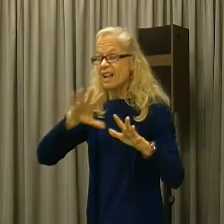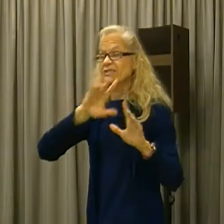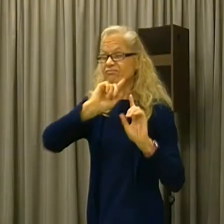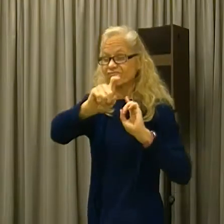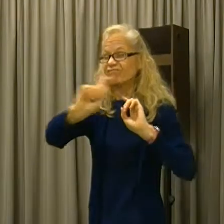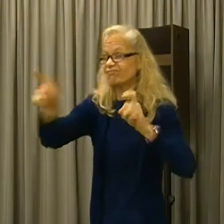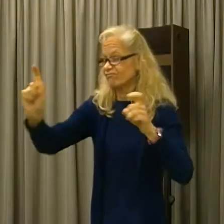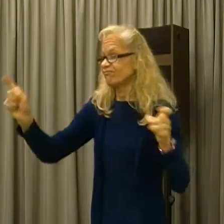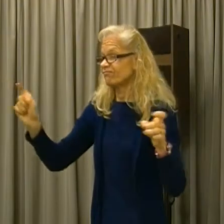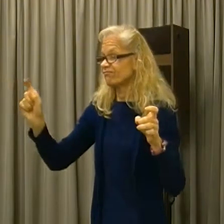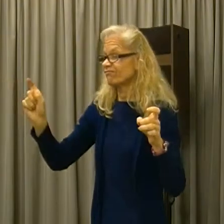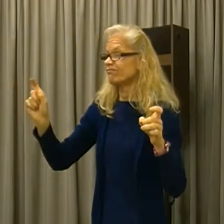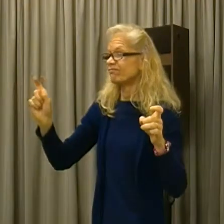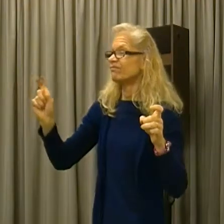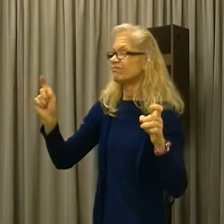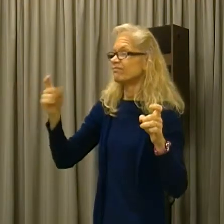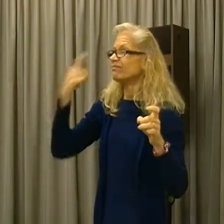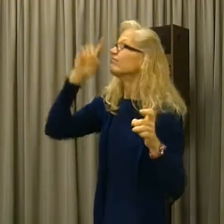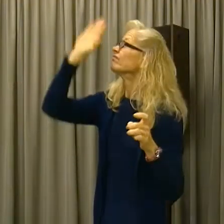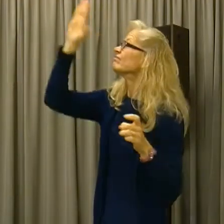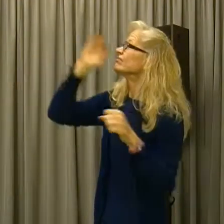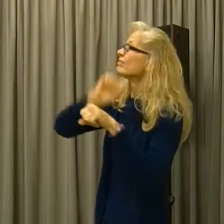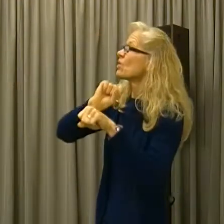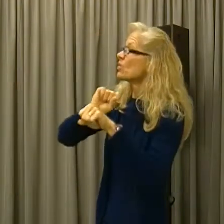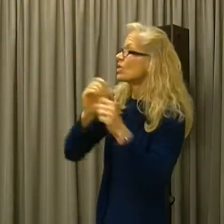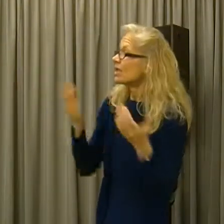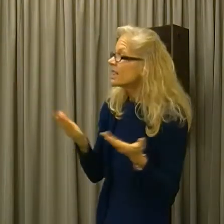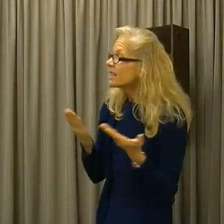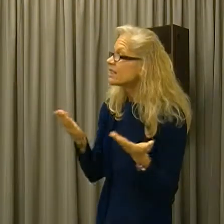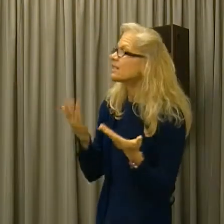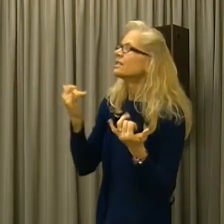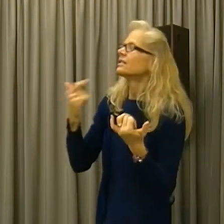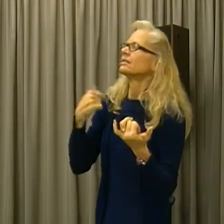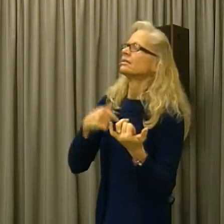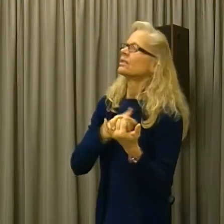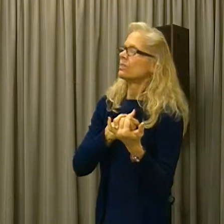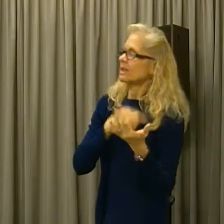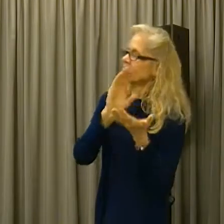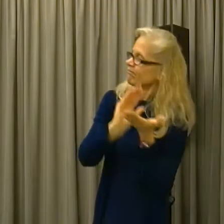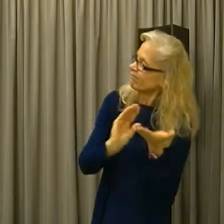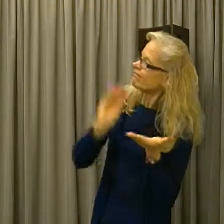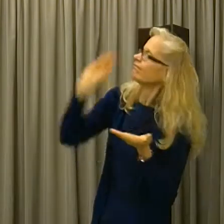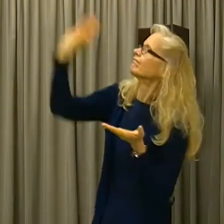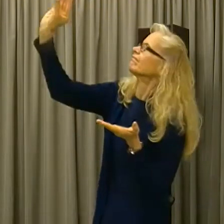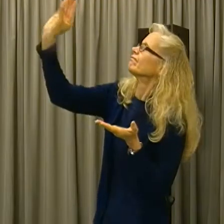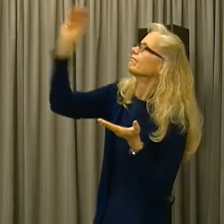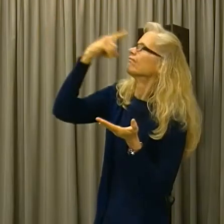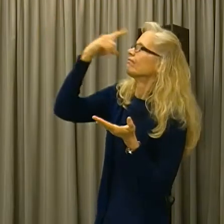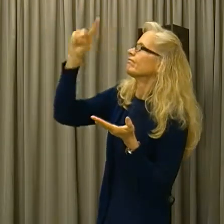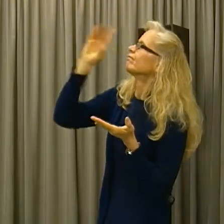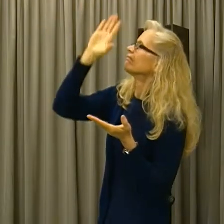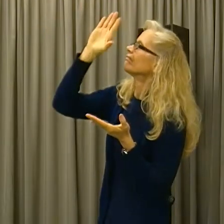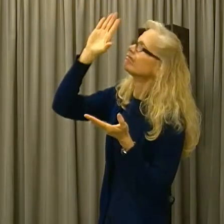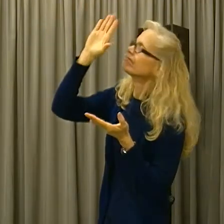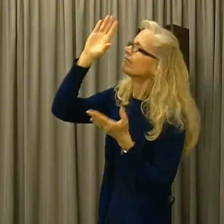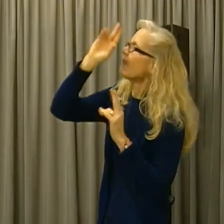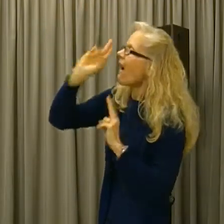your work here on earth. And just pray that you would take this offering today and use it for your honor and glory. Lord, it's